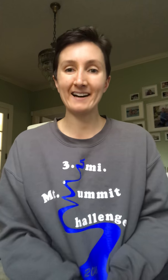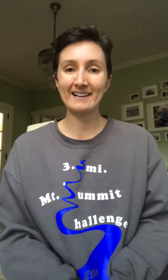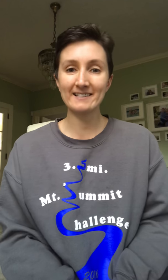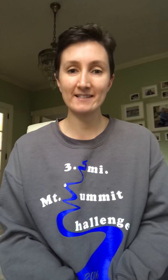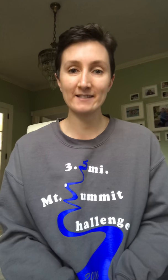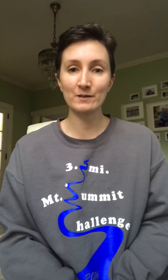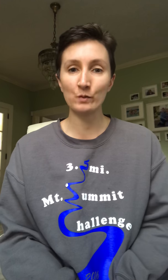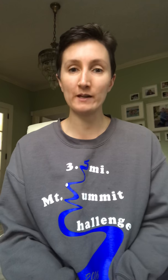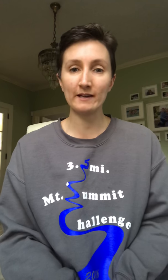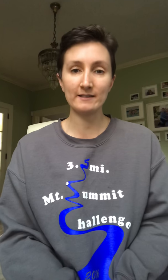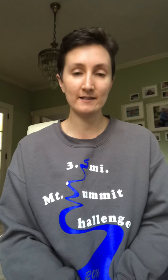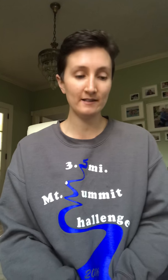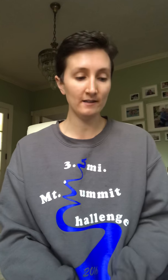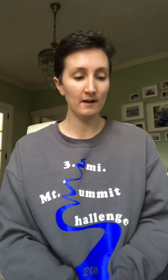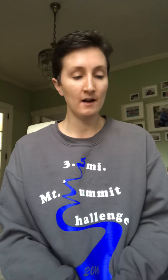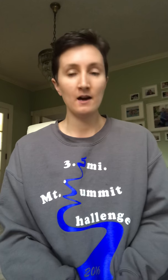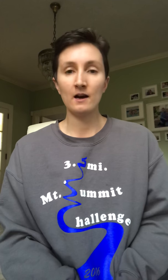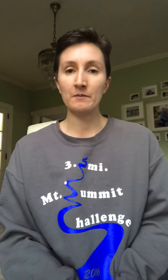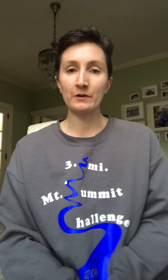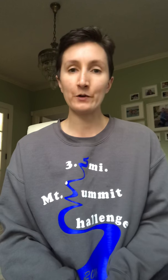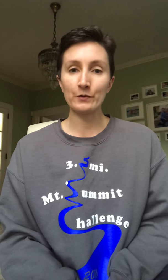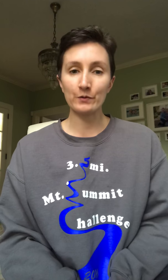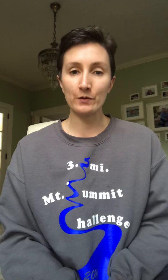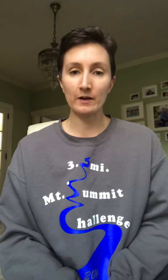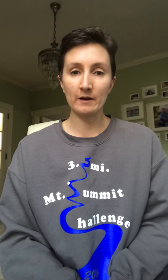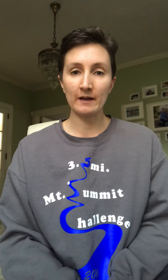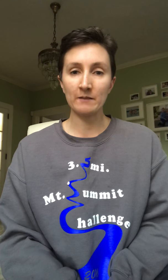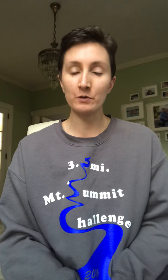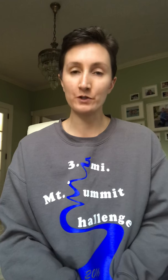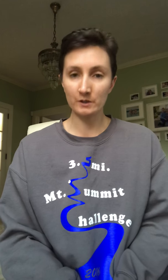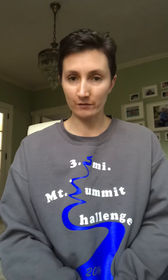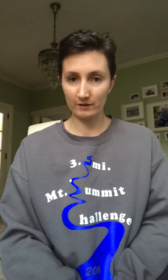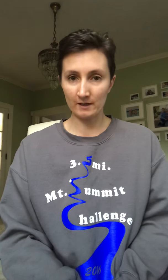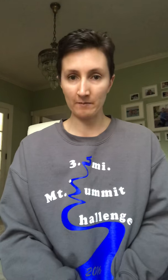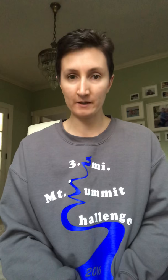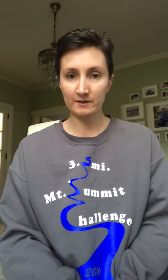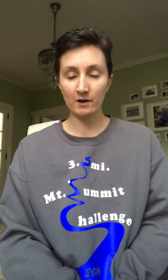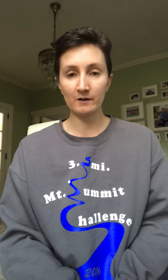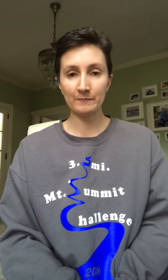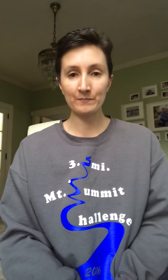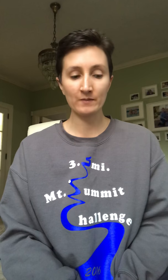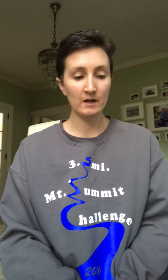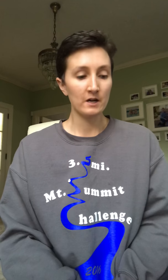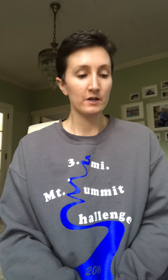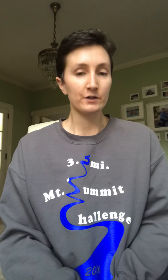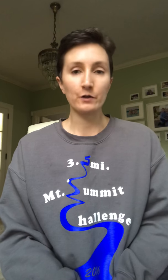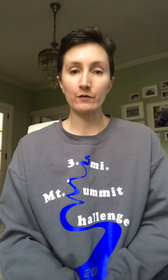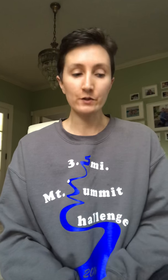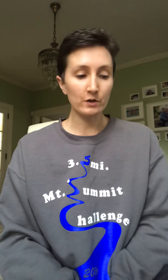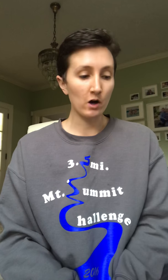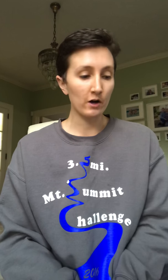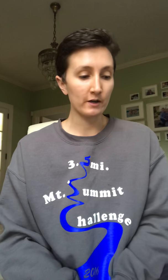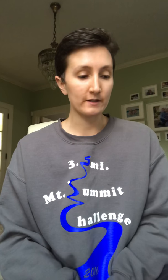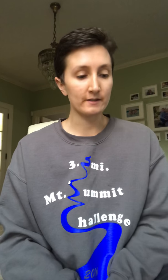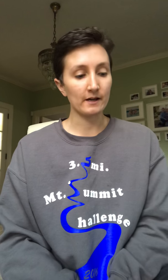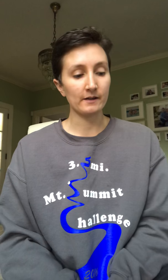Hi guys, this is week 18. I'm going to go through the hand motions for the timeline song. So the first card